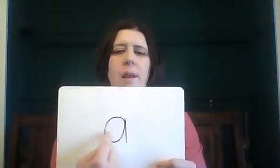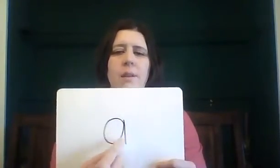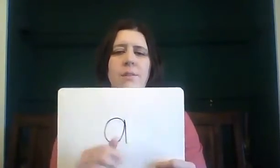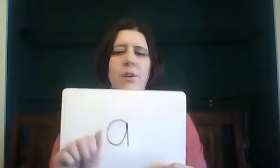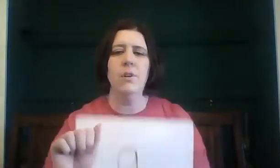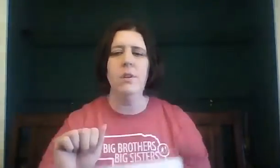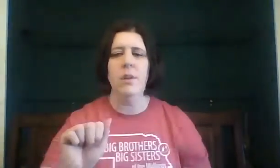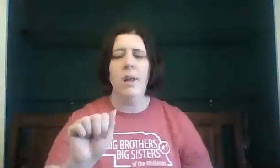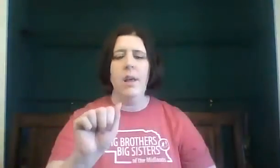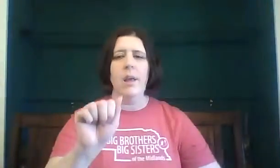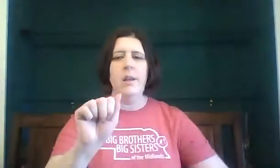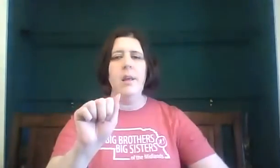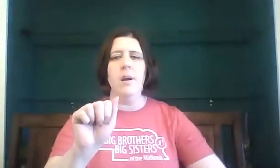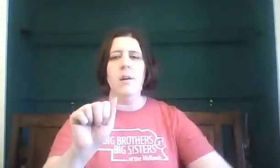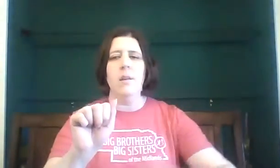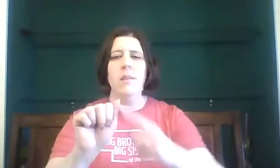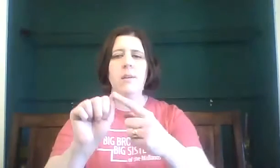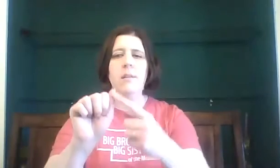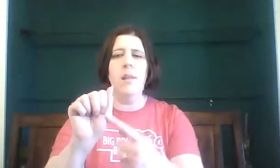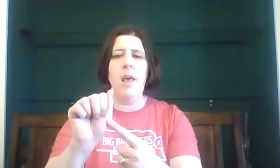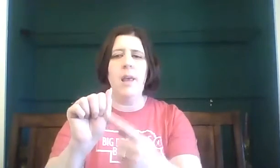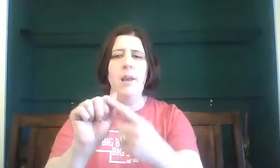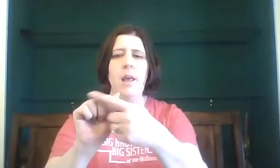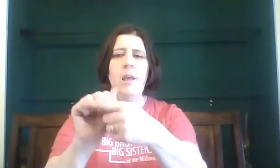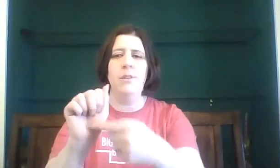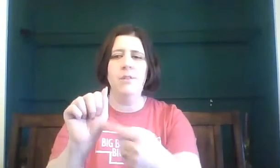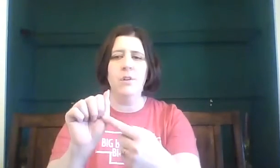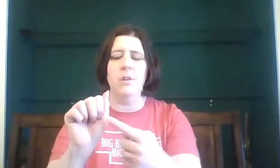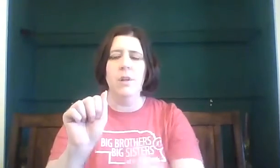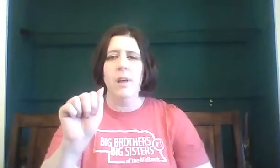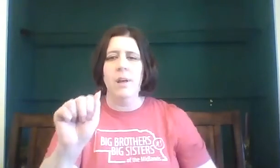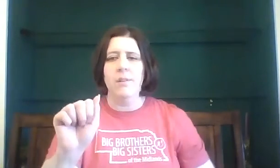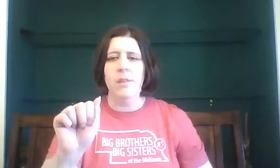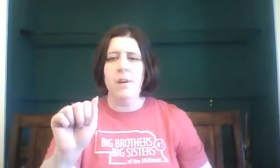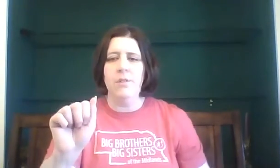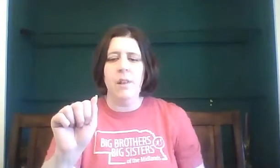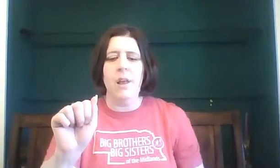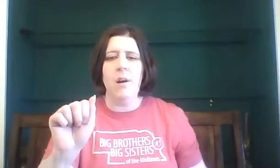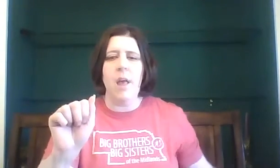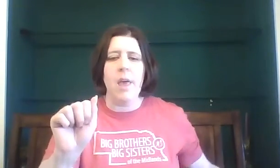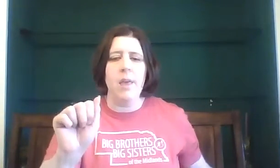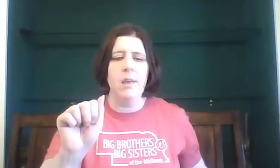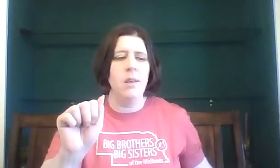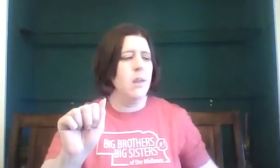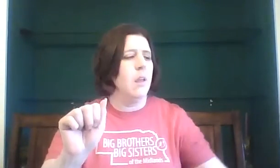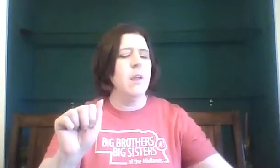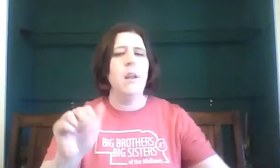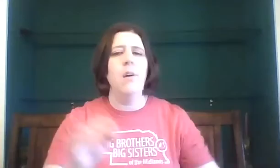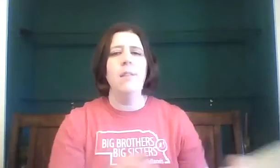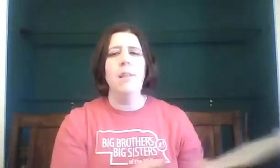a circle, and here there's a line and a circle. So there's your letter A. Now on the